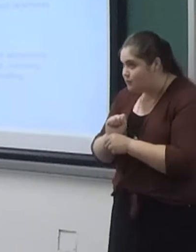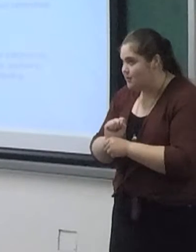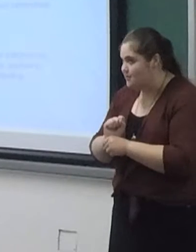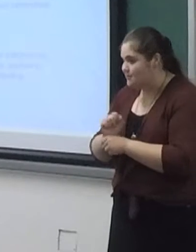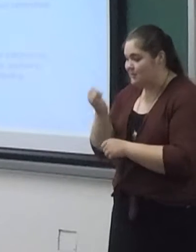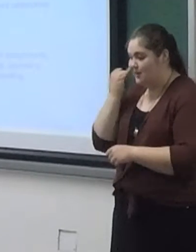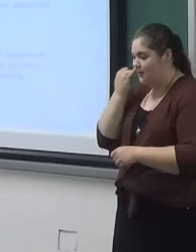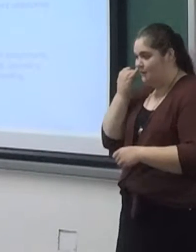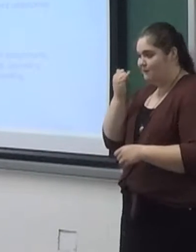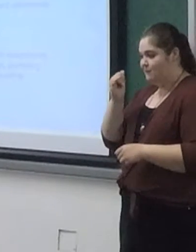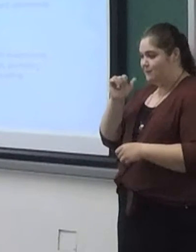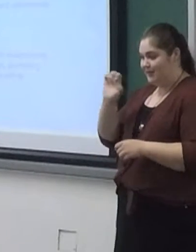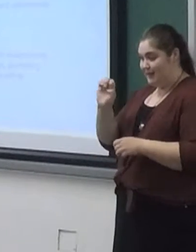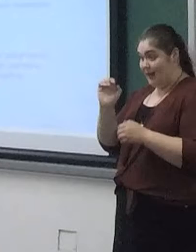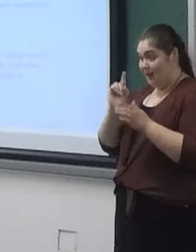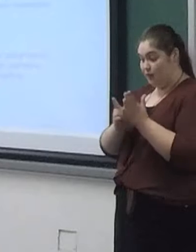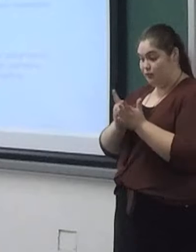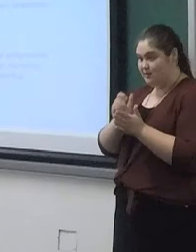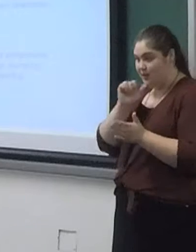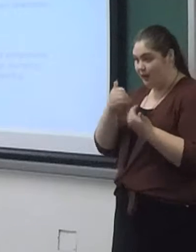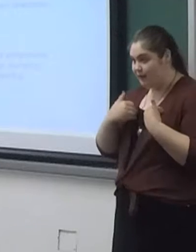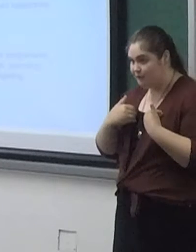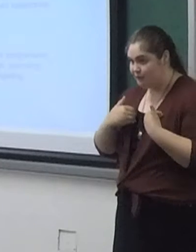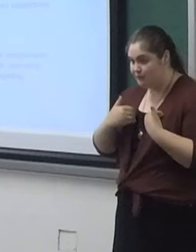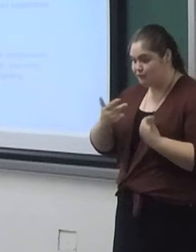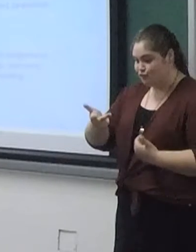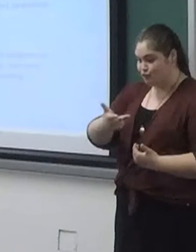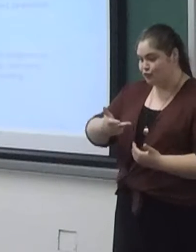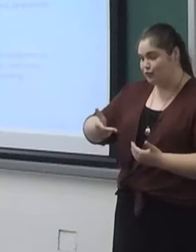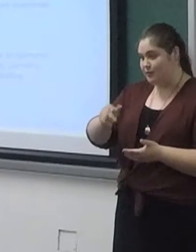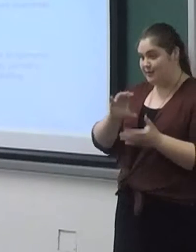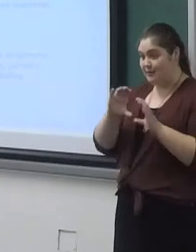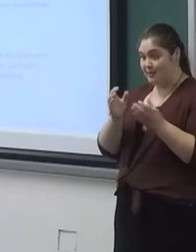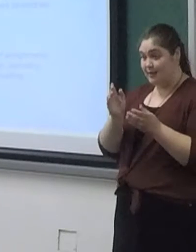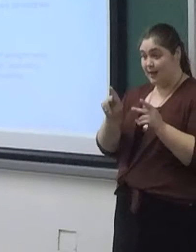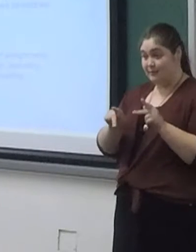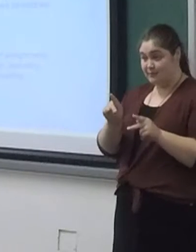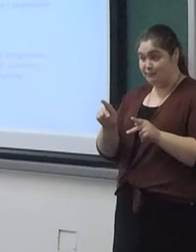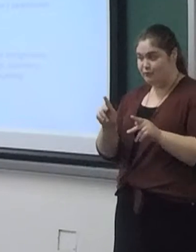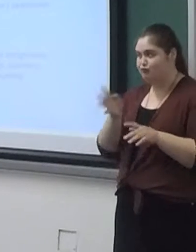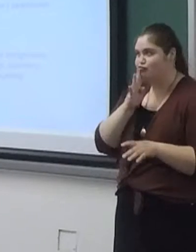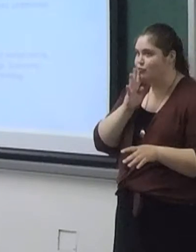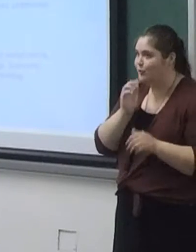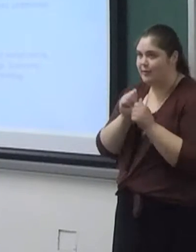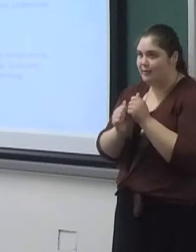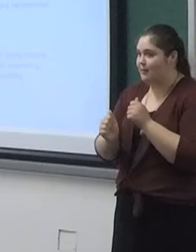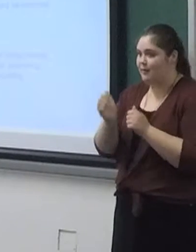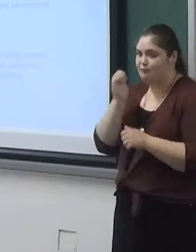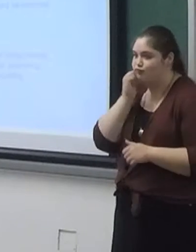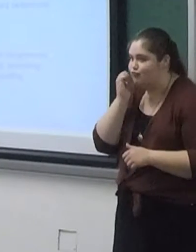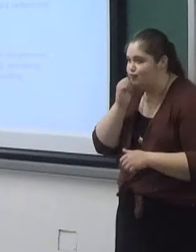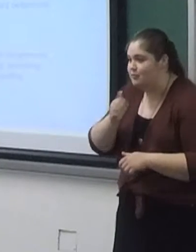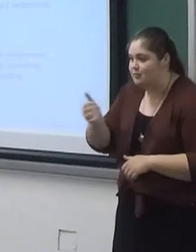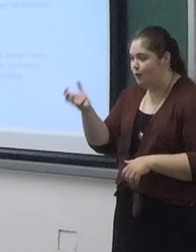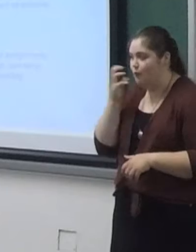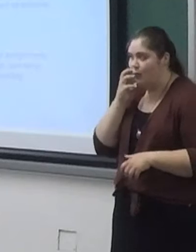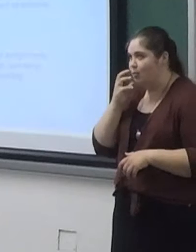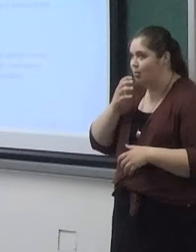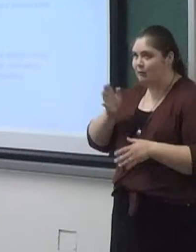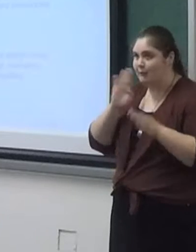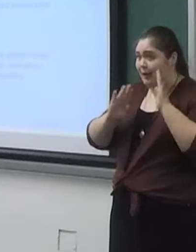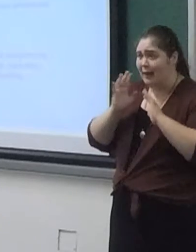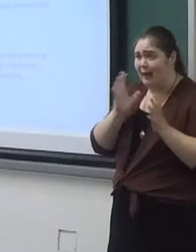this internship if Amy, Tessa, and Tony didn't answer my phone calls every day, multiple times a day. So